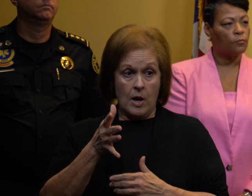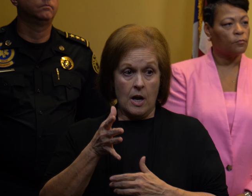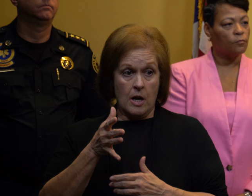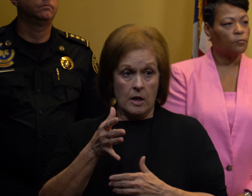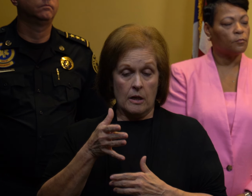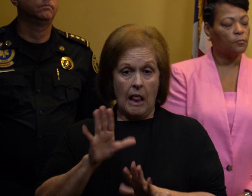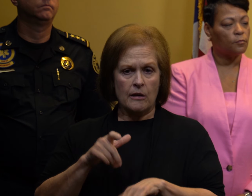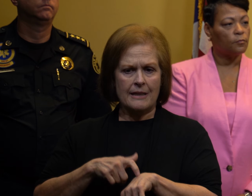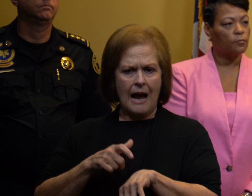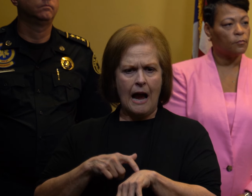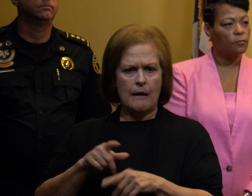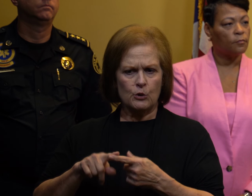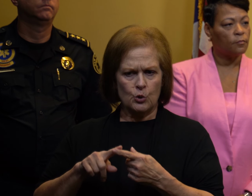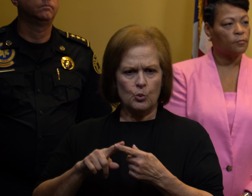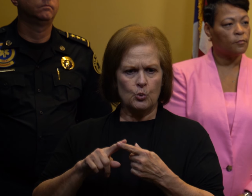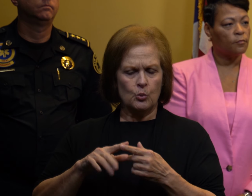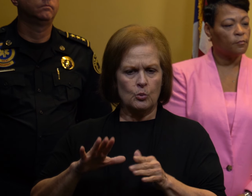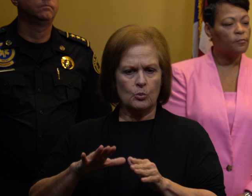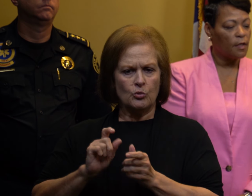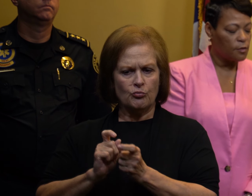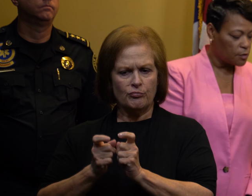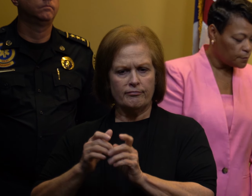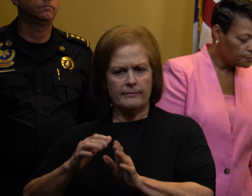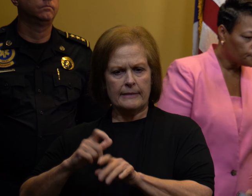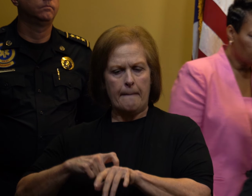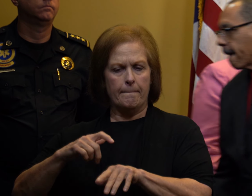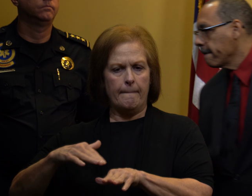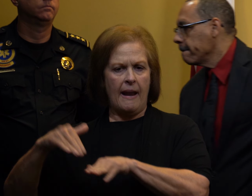allowed time for him to transition out. Thank you.